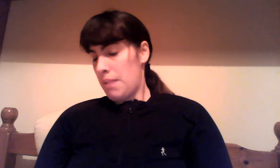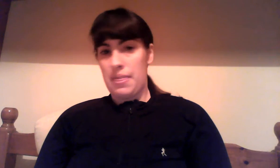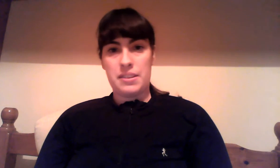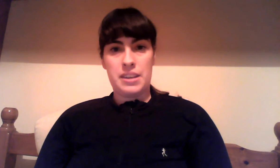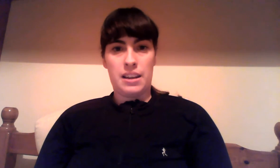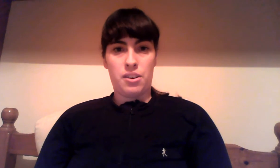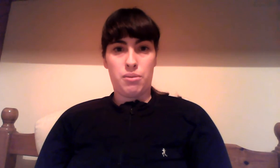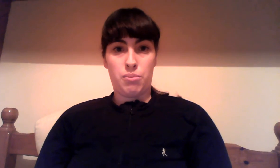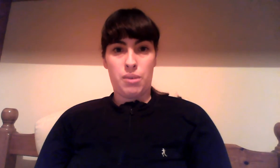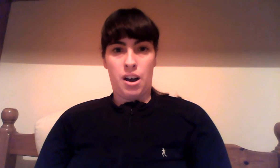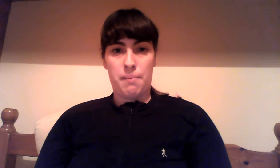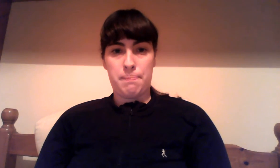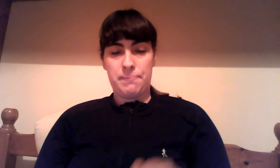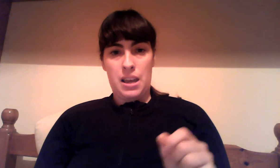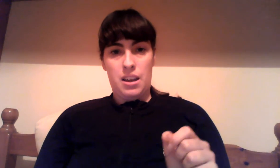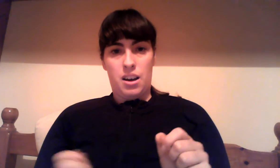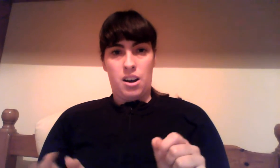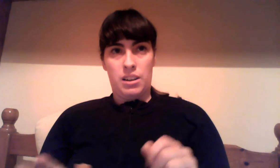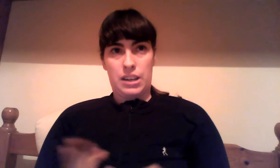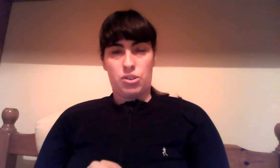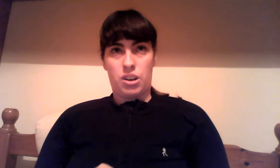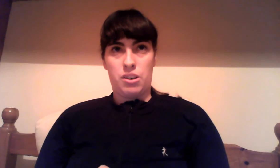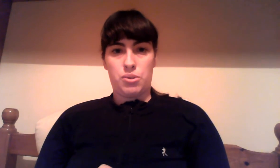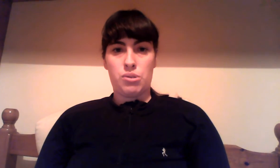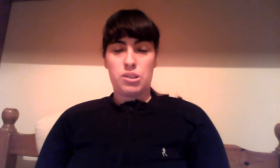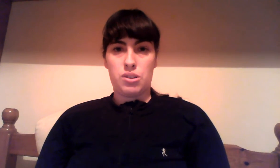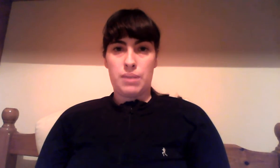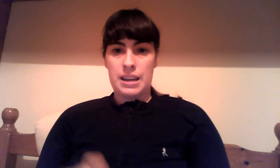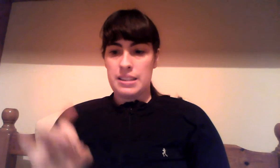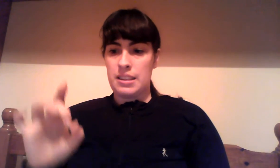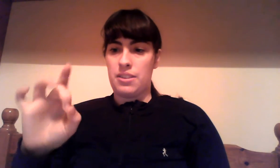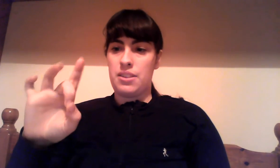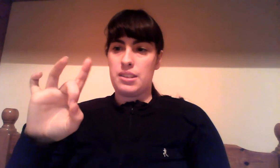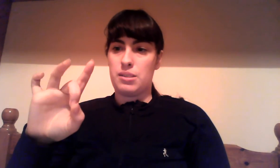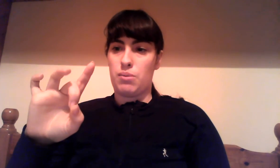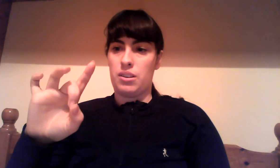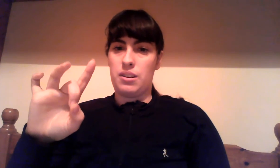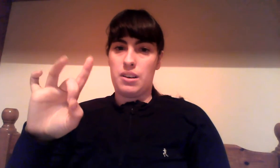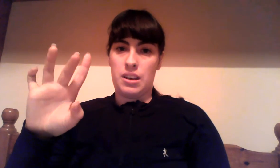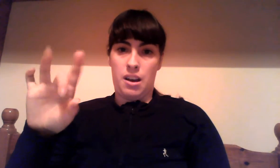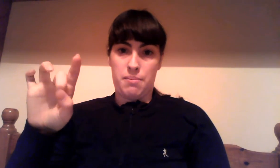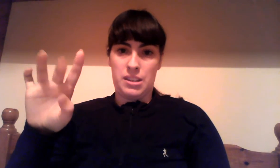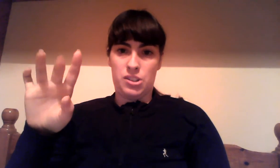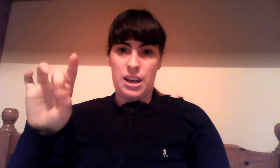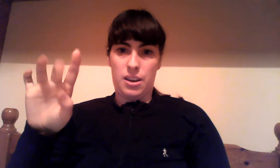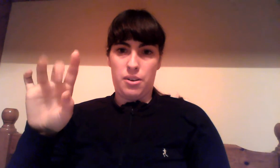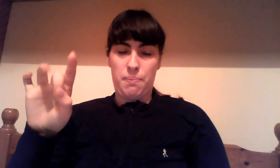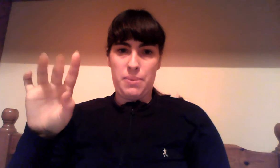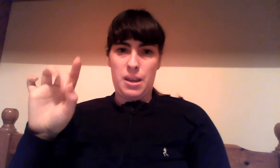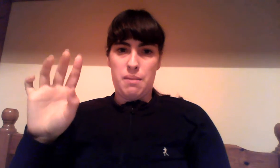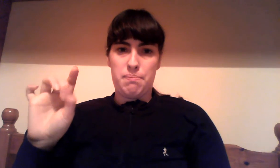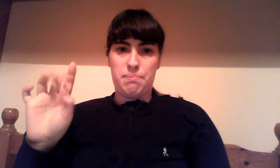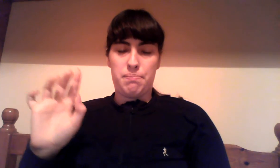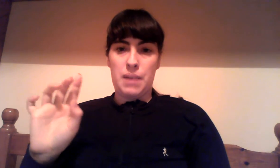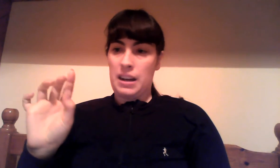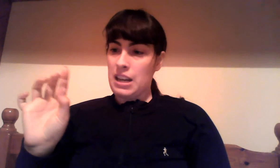then yellow, our lecturer kind of taught us two ways. This one is yellow, and actually